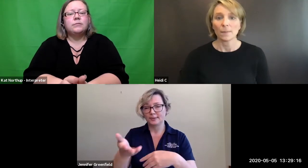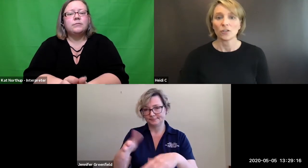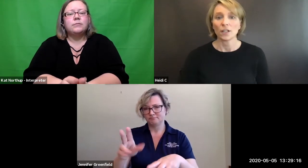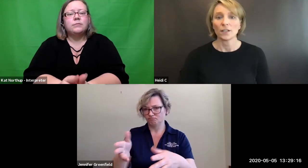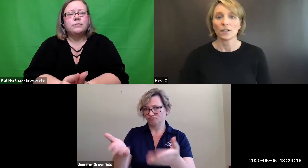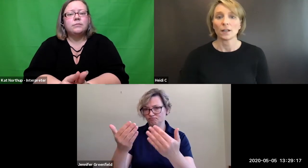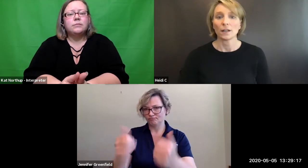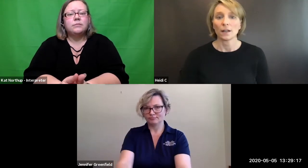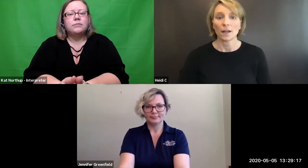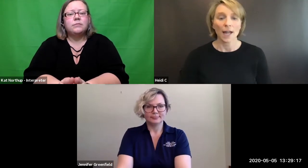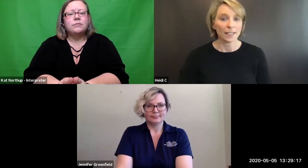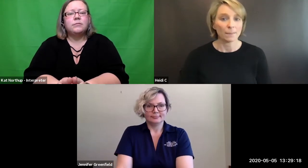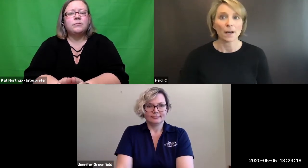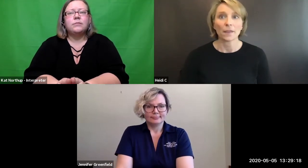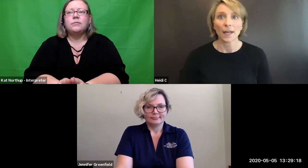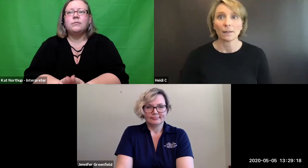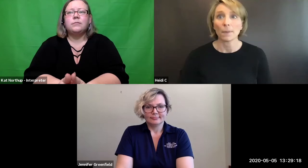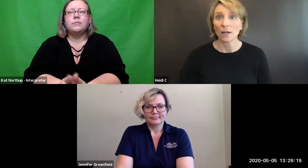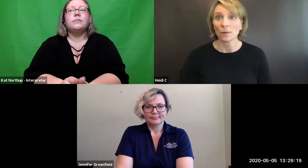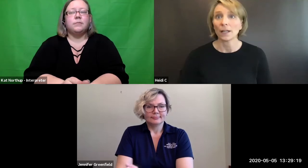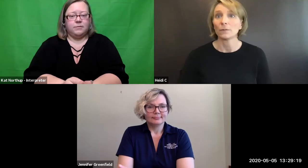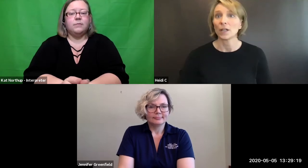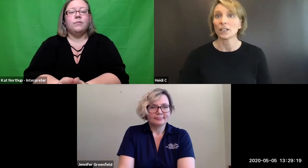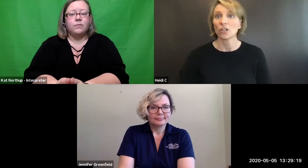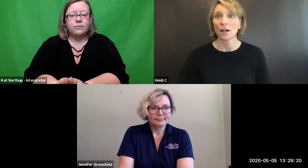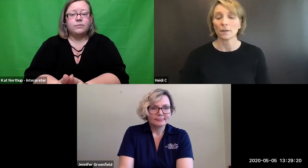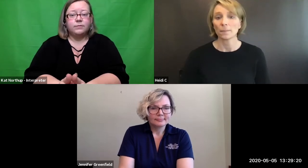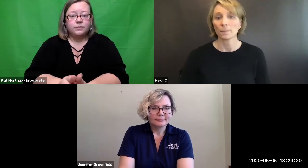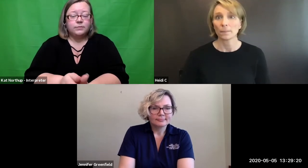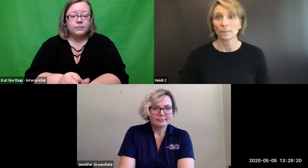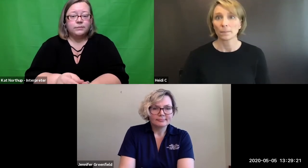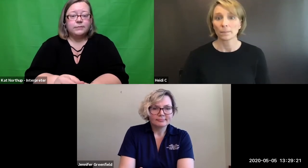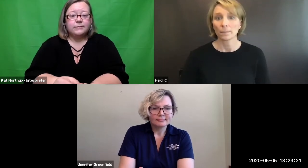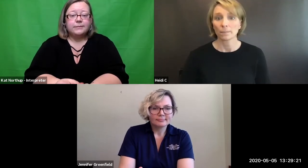has mentioned ideas about an athletic banquet. Would you like to share?